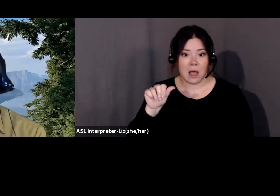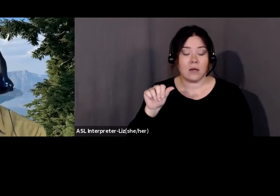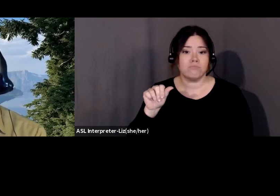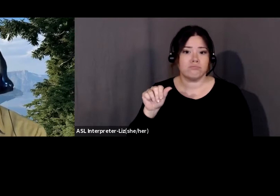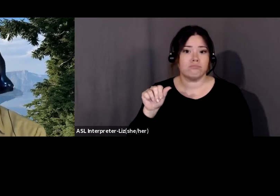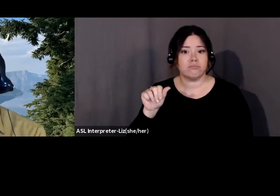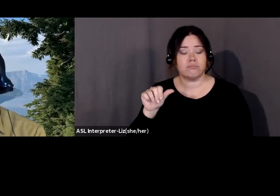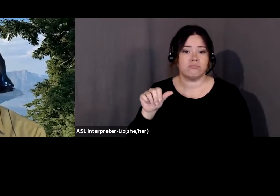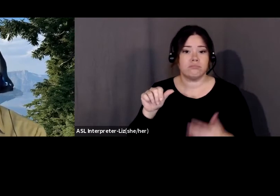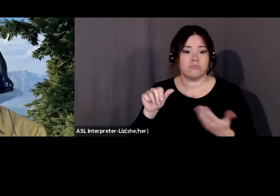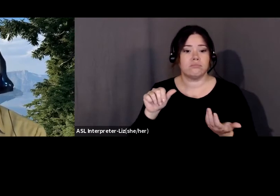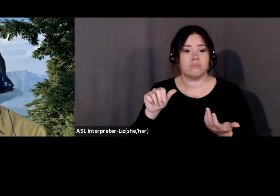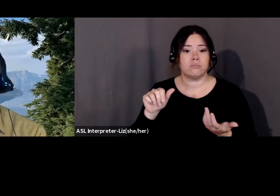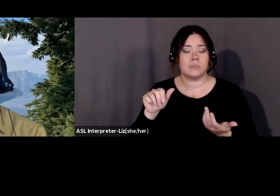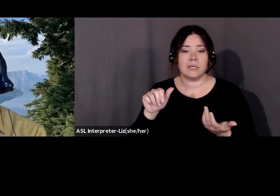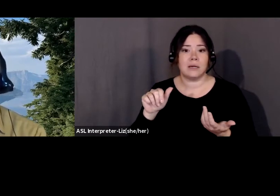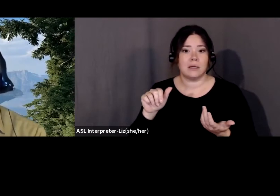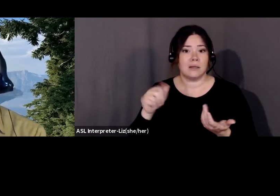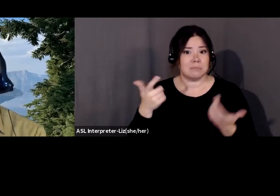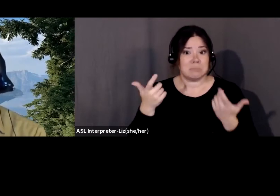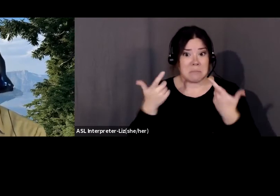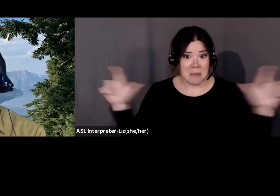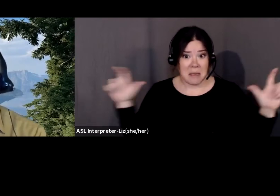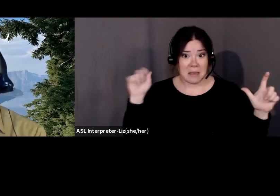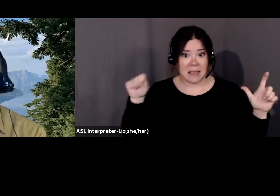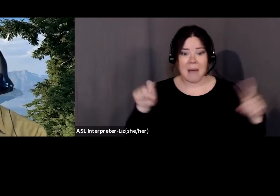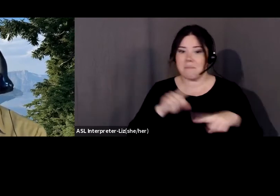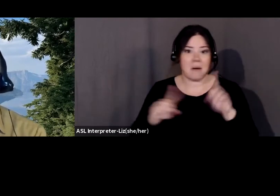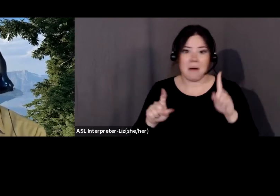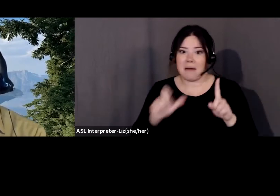size, it's wildly uncultivated. A lot of it is